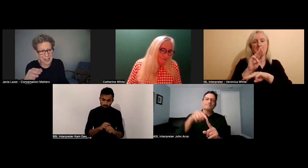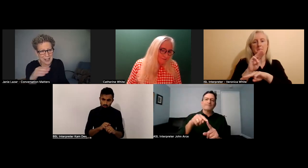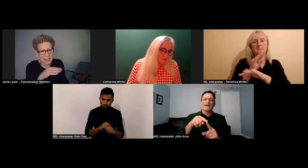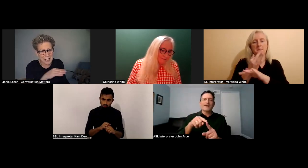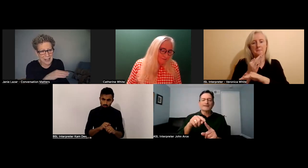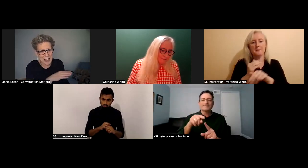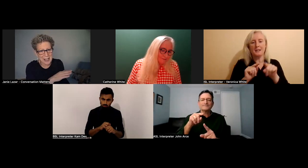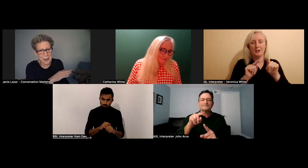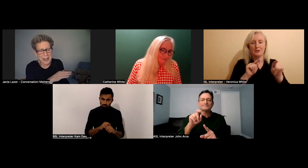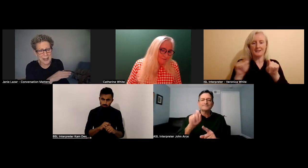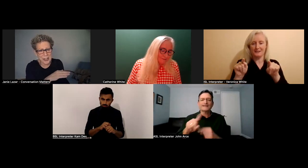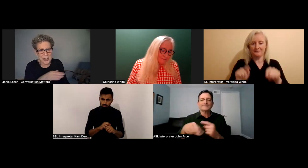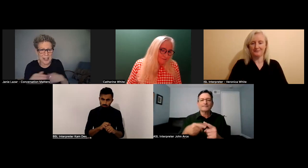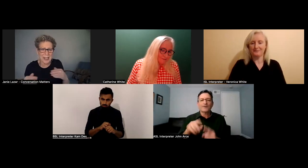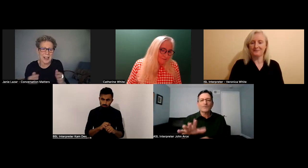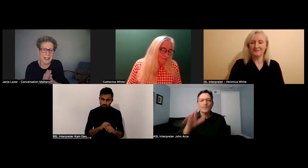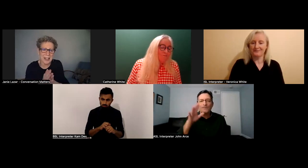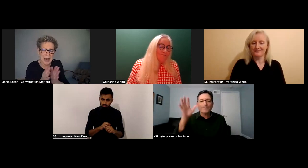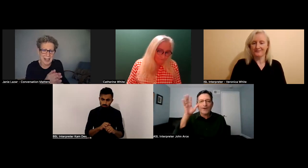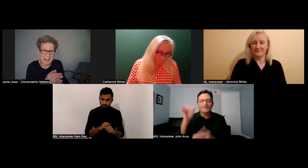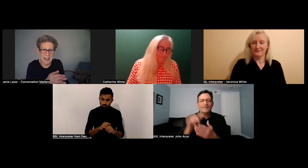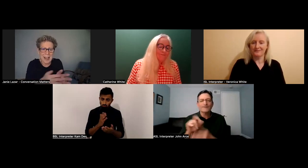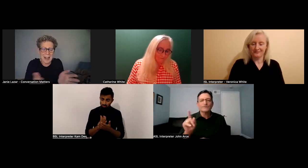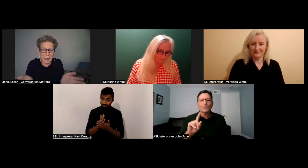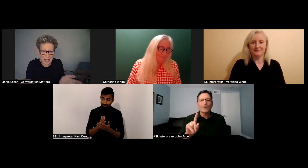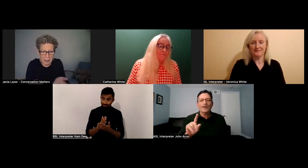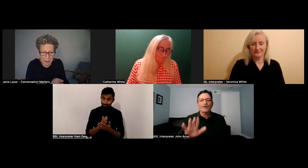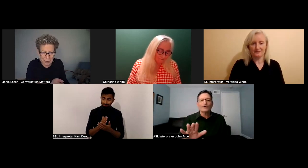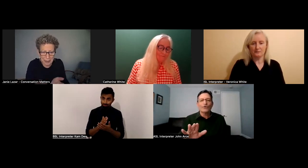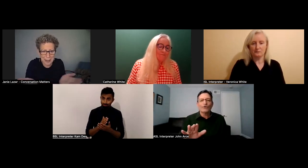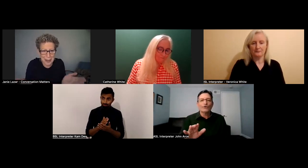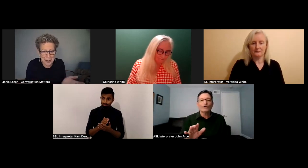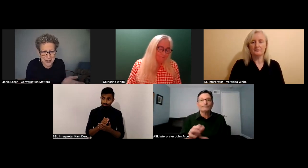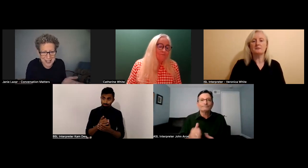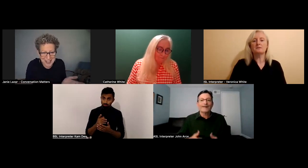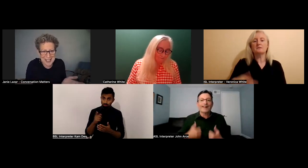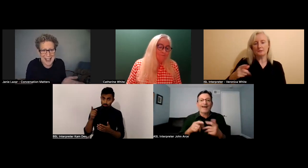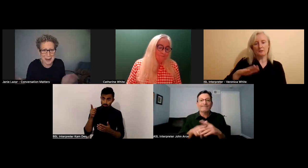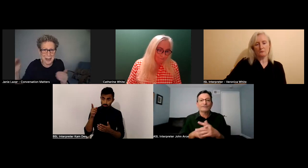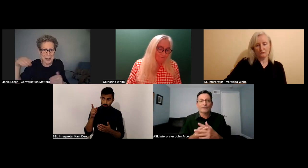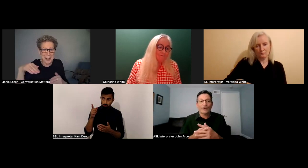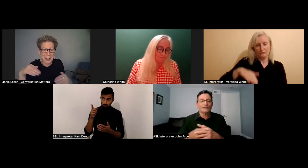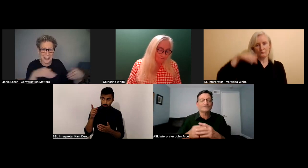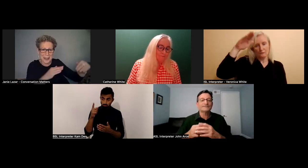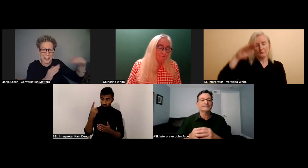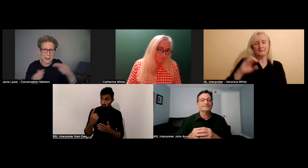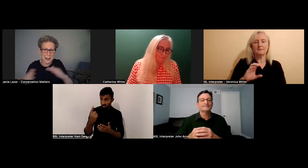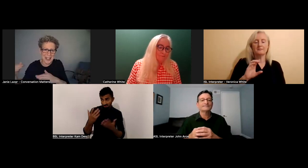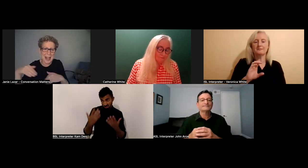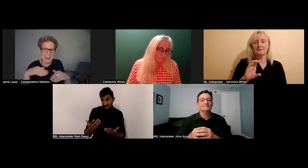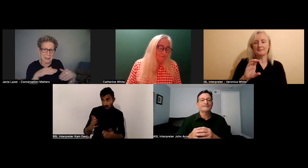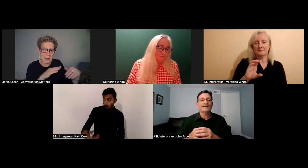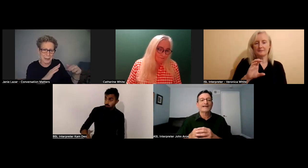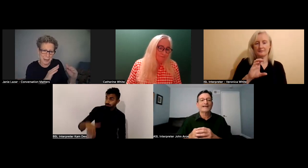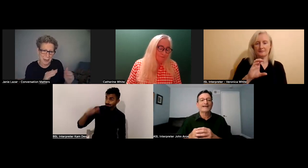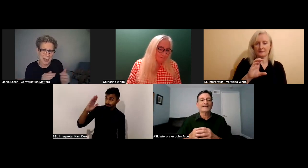because that's where the journey starts. I mean, as, if you like, grown up coders now, you're